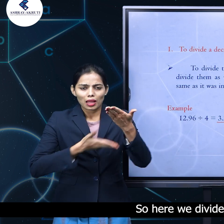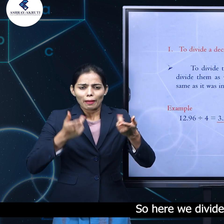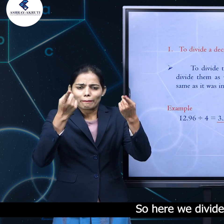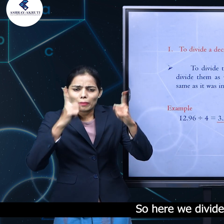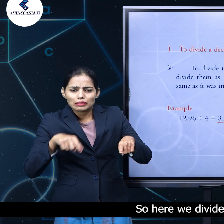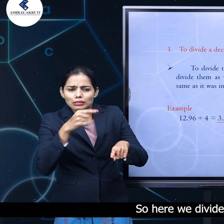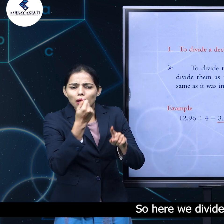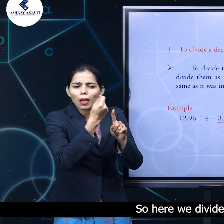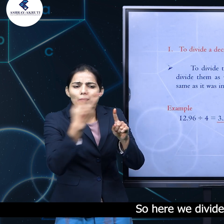Here we divide the number